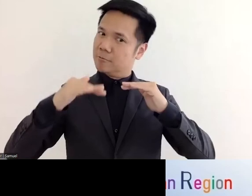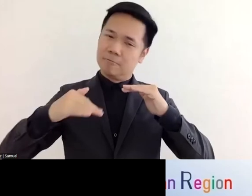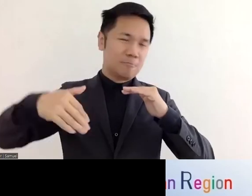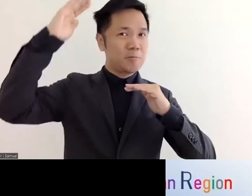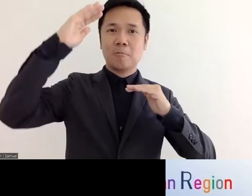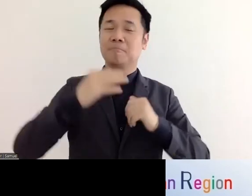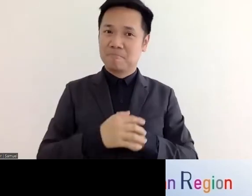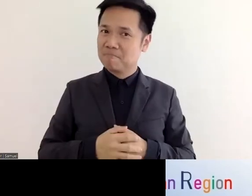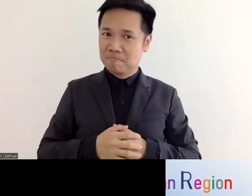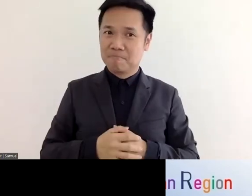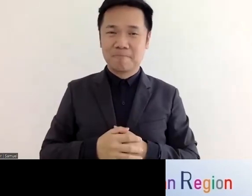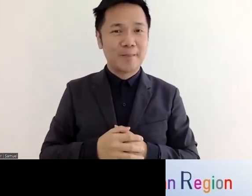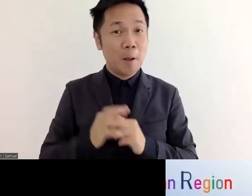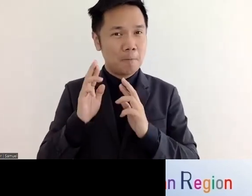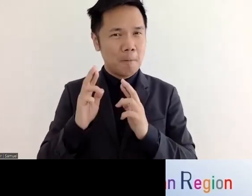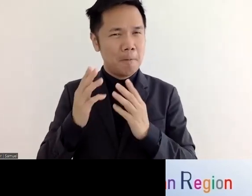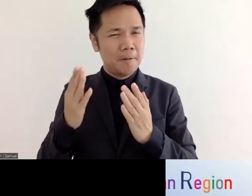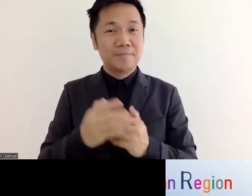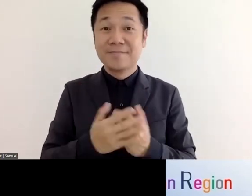Thank you.